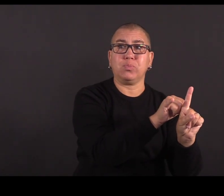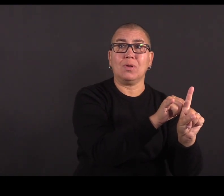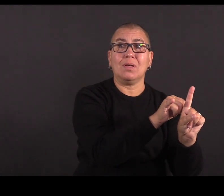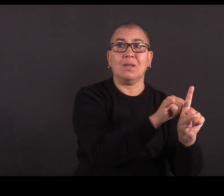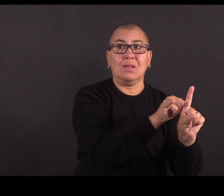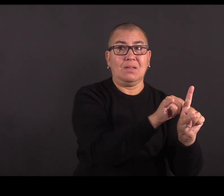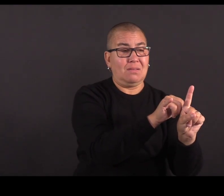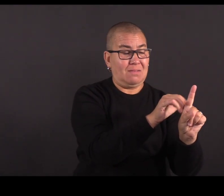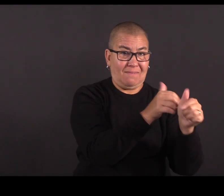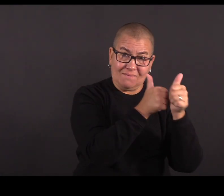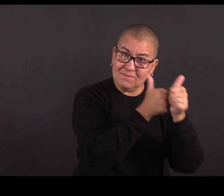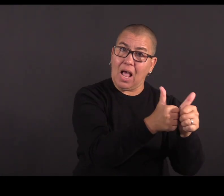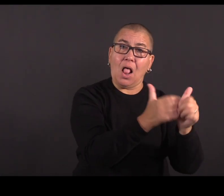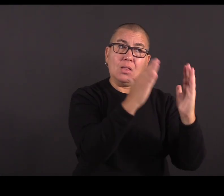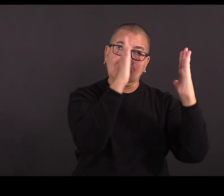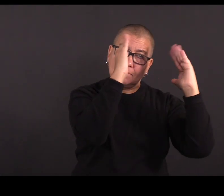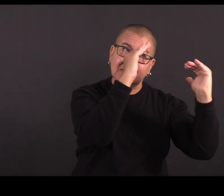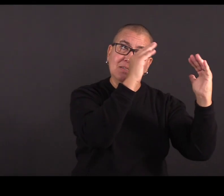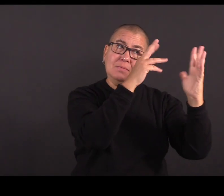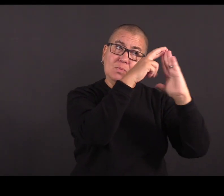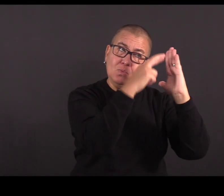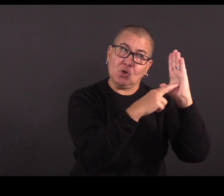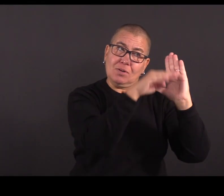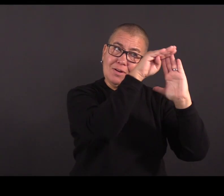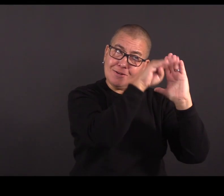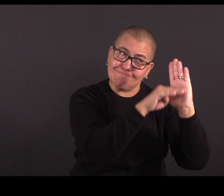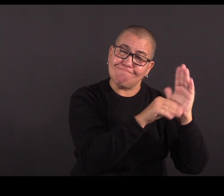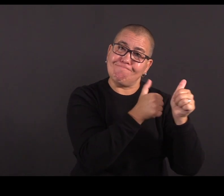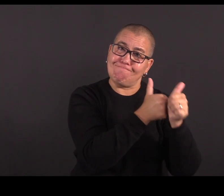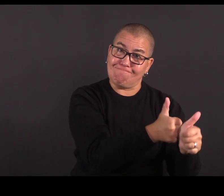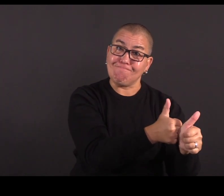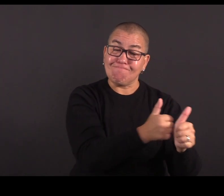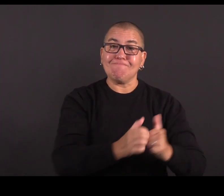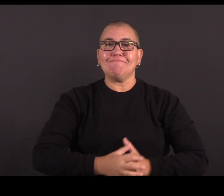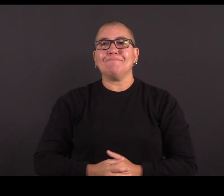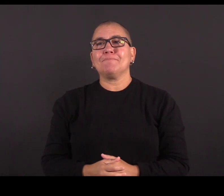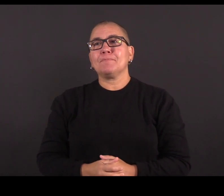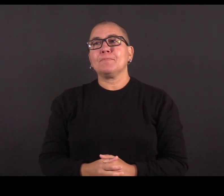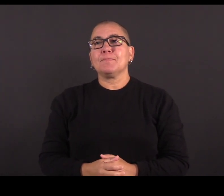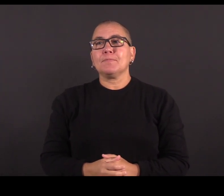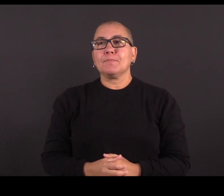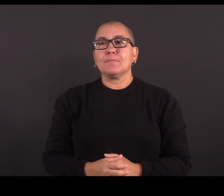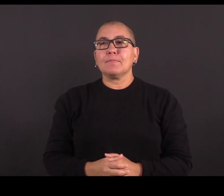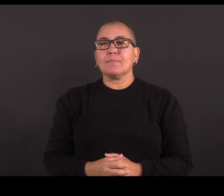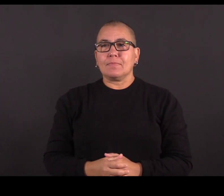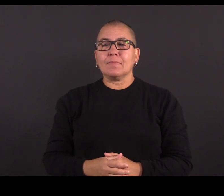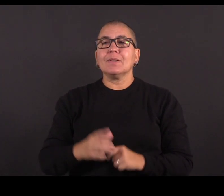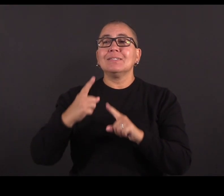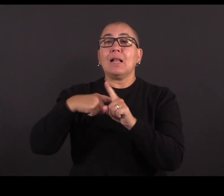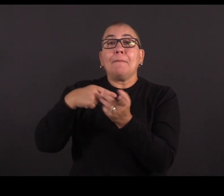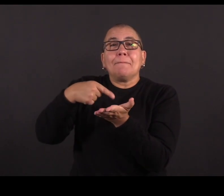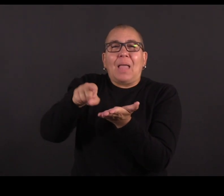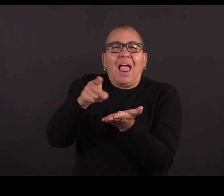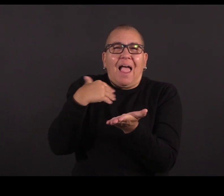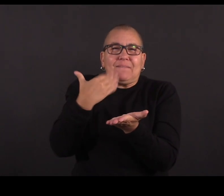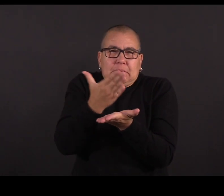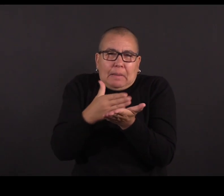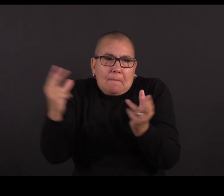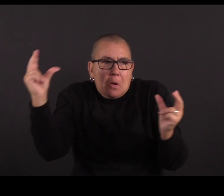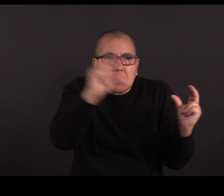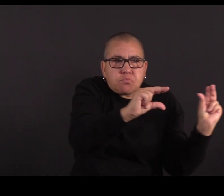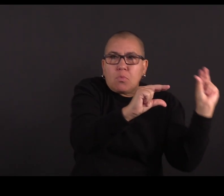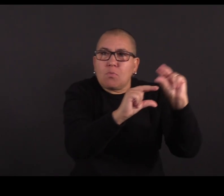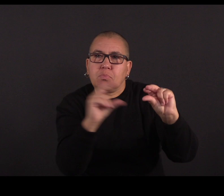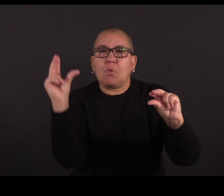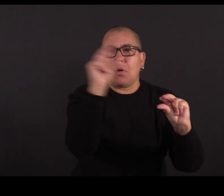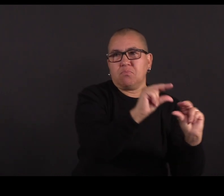As with the other two projects we've outlined, the tenant pays a capped portion of their income towards the rent, usually